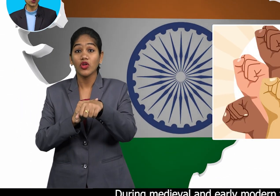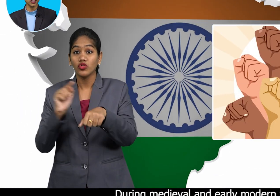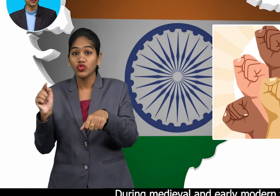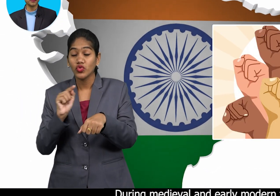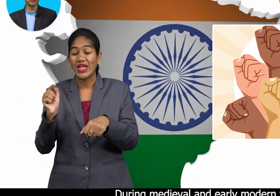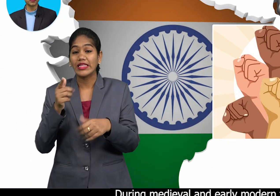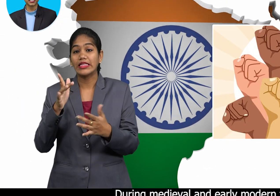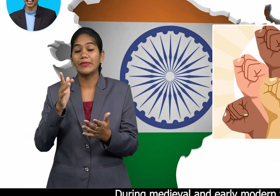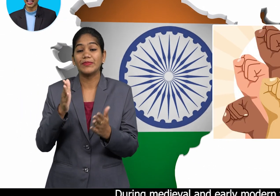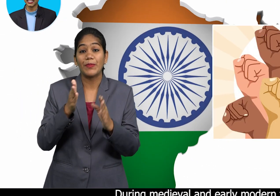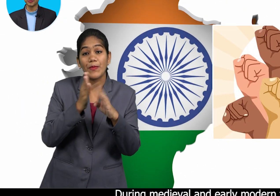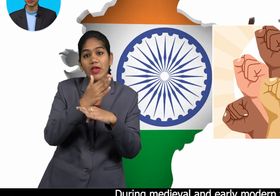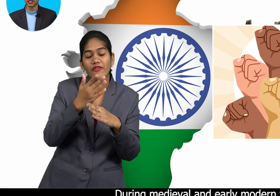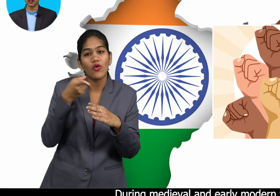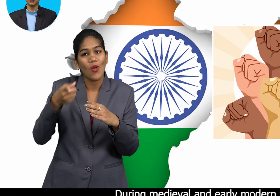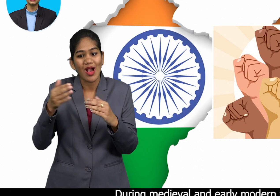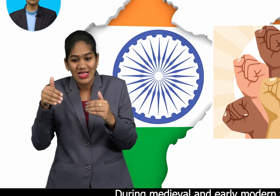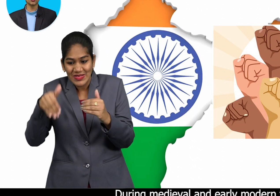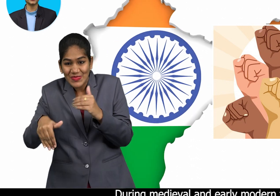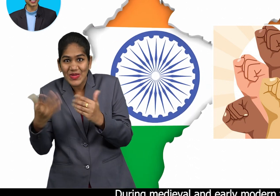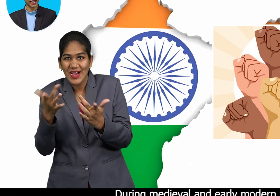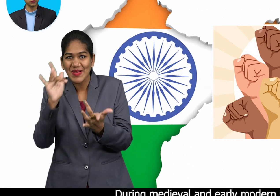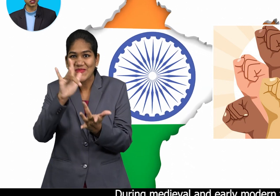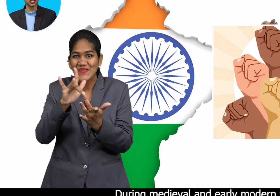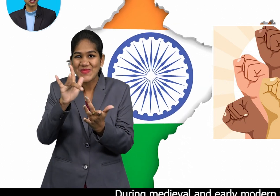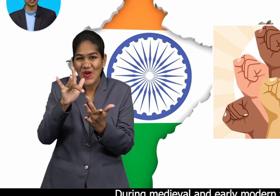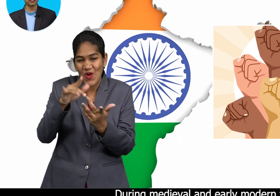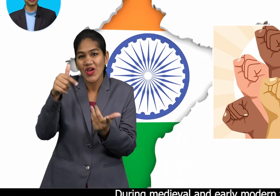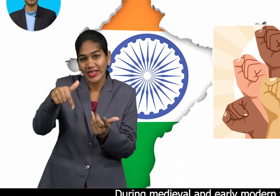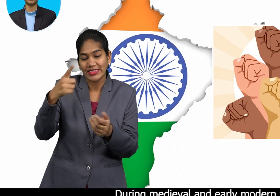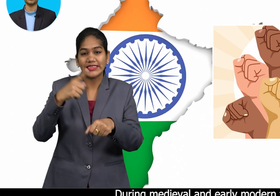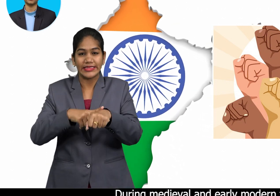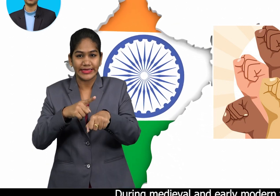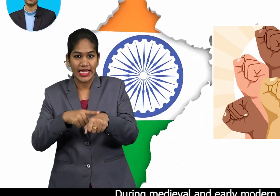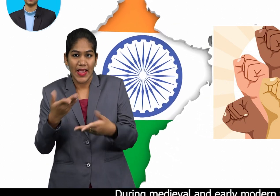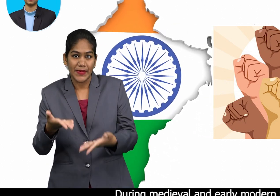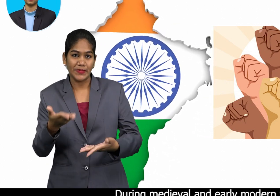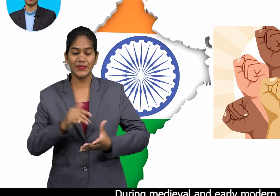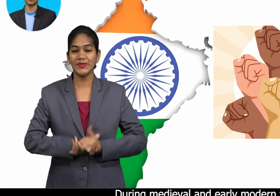During medieval and early modern times,